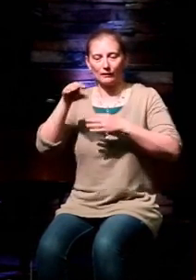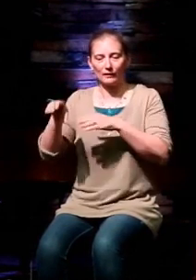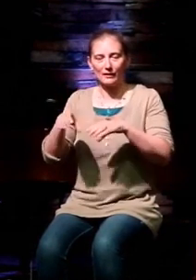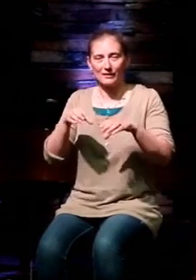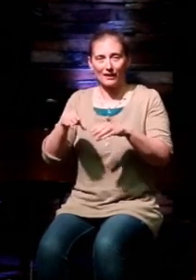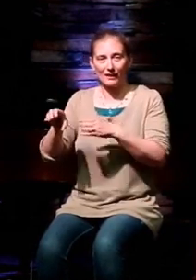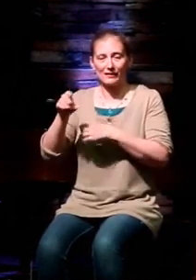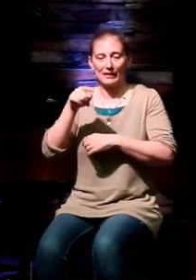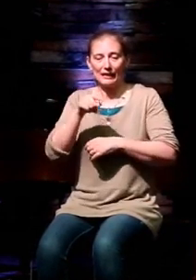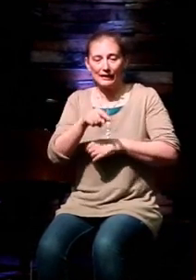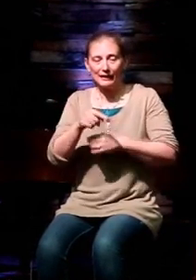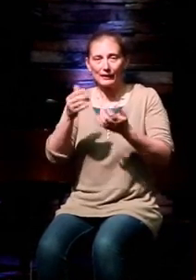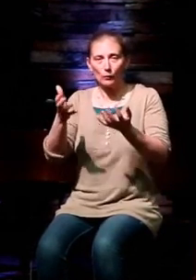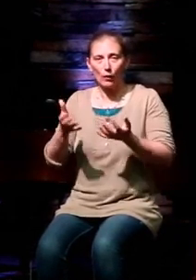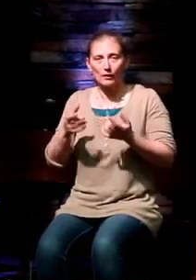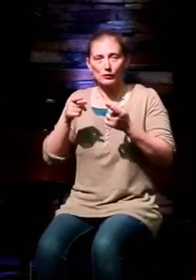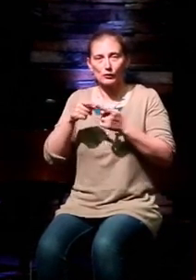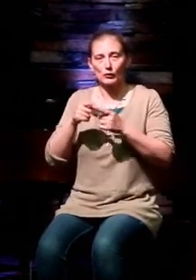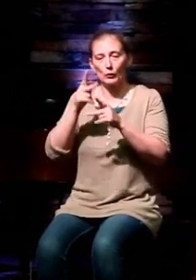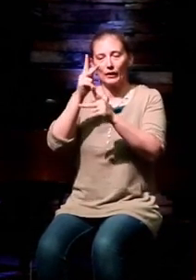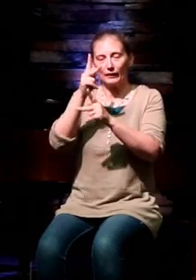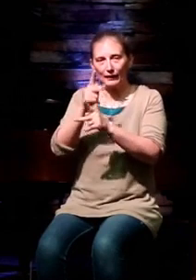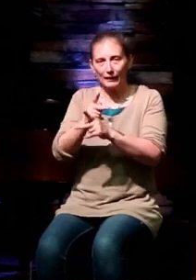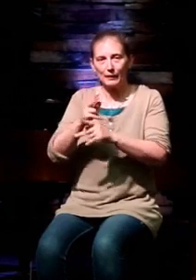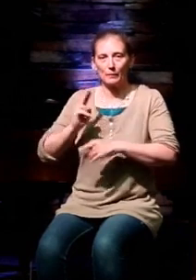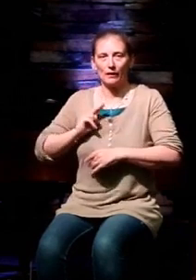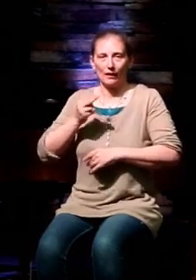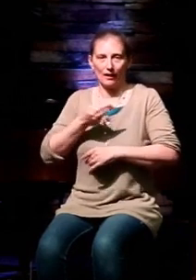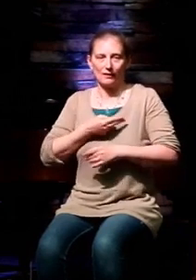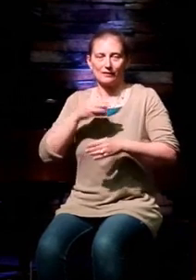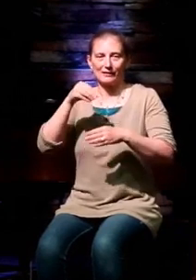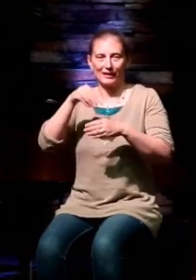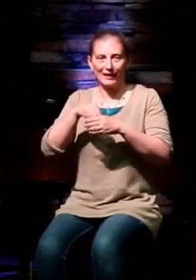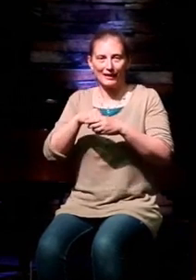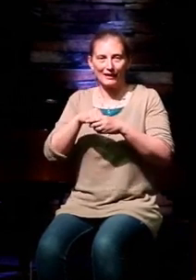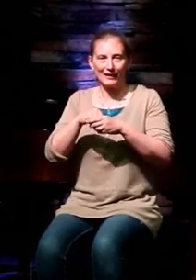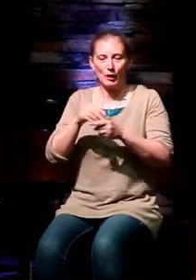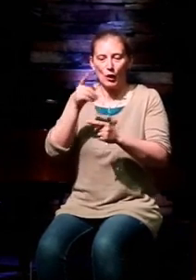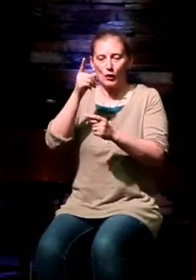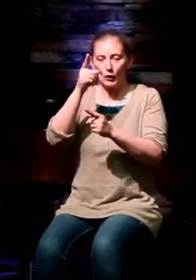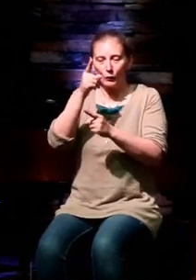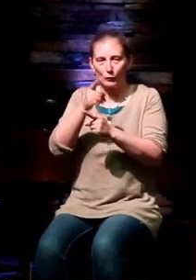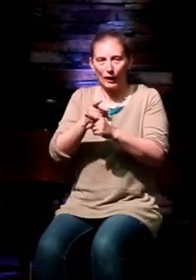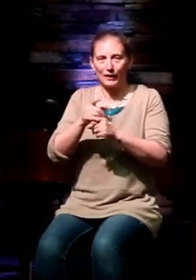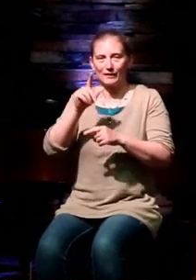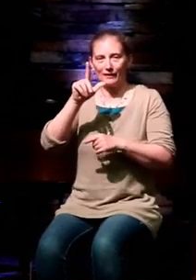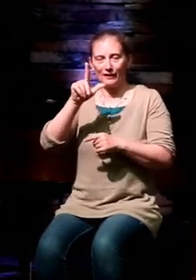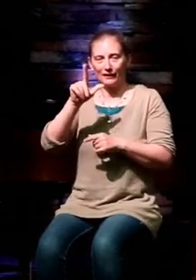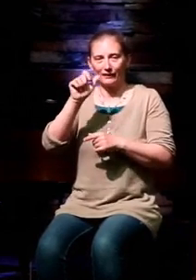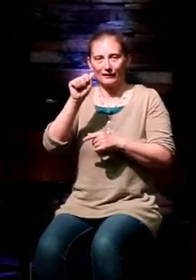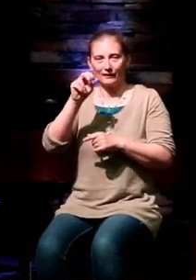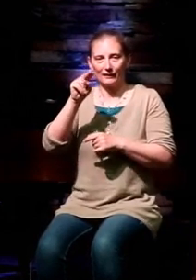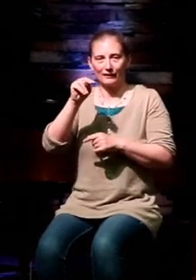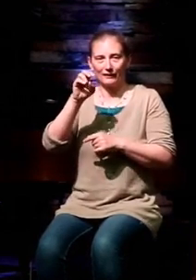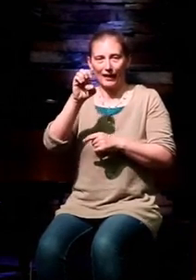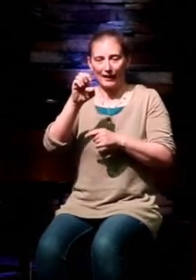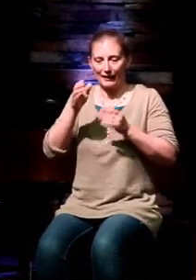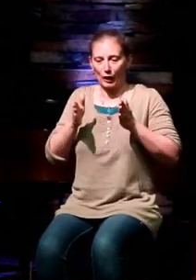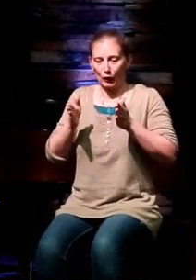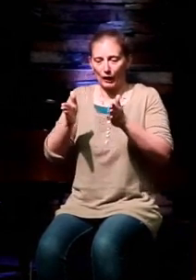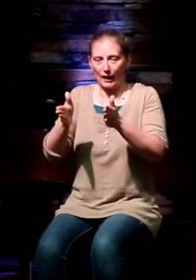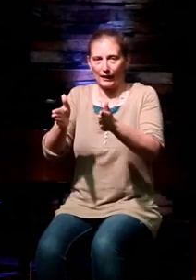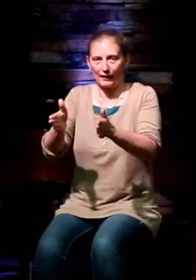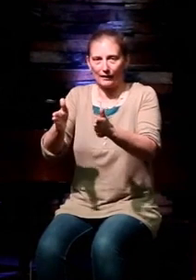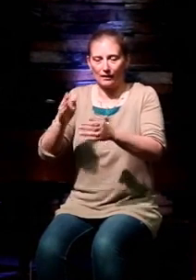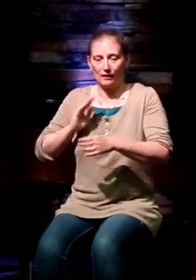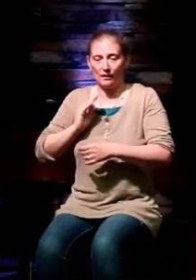keep us in the right lane. He wants to keep our marriage in the right lane. He wants to keep our finances in the lane. He wants to